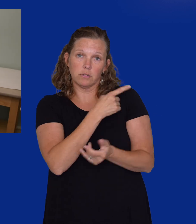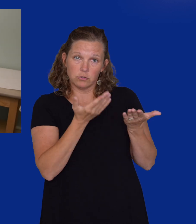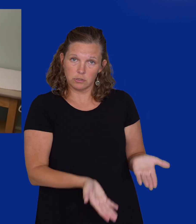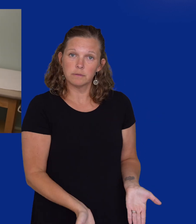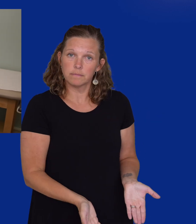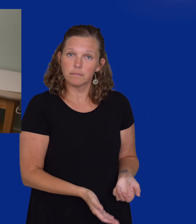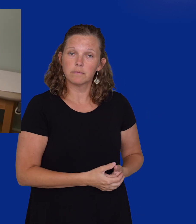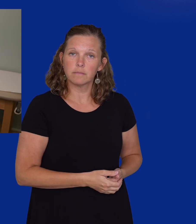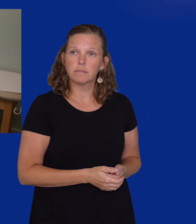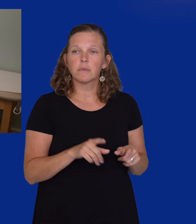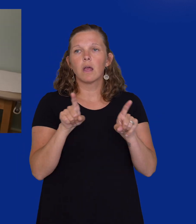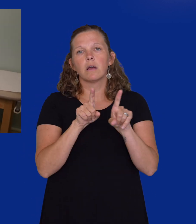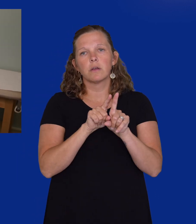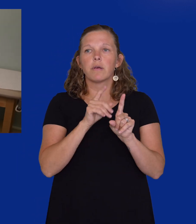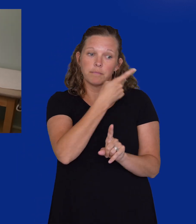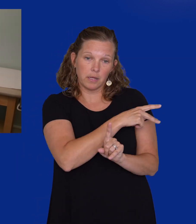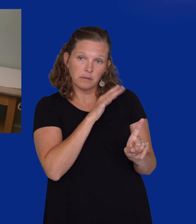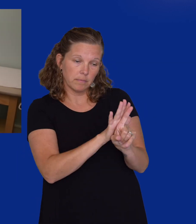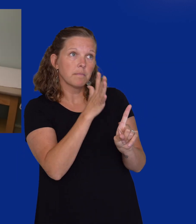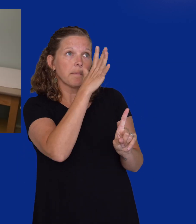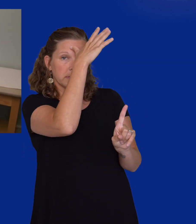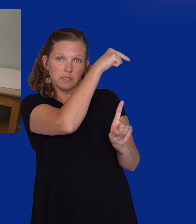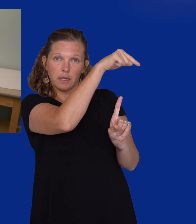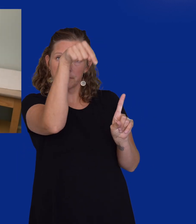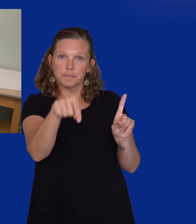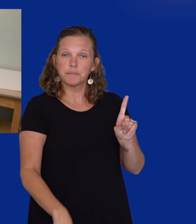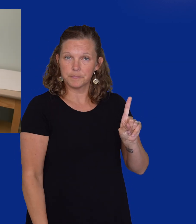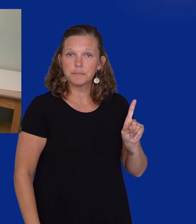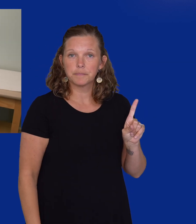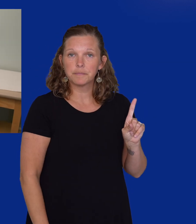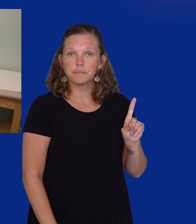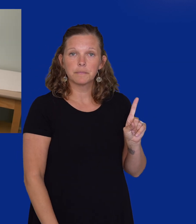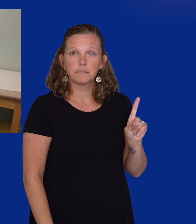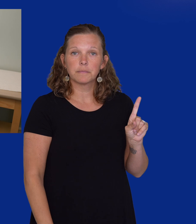patient, but also from the patient's parents.